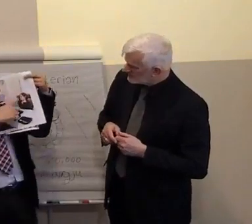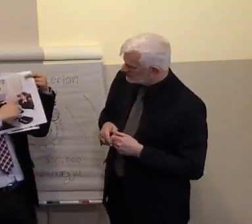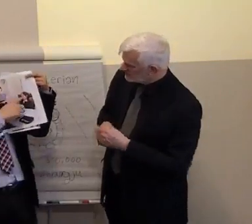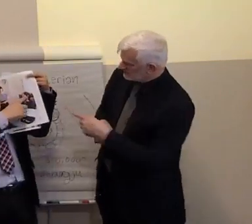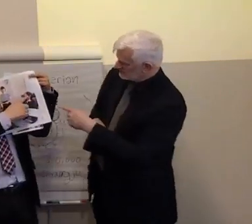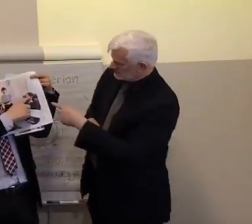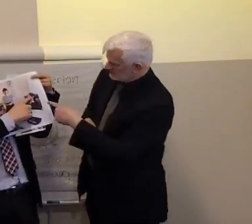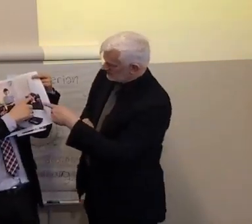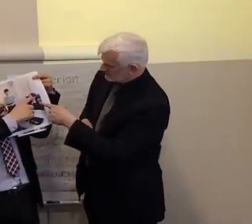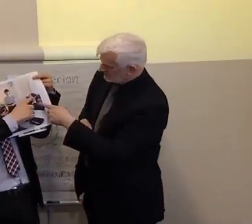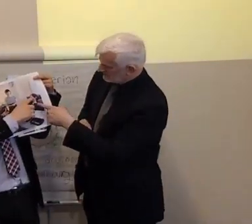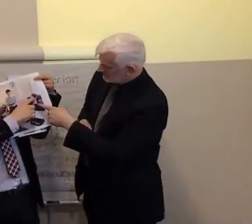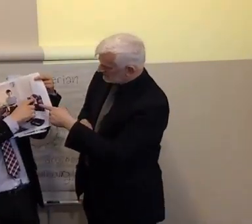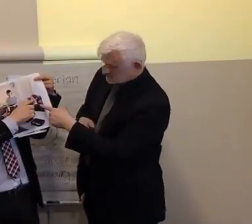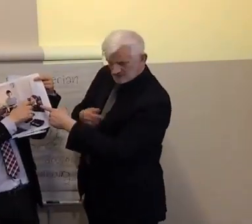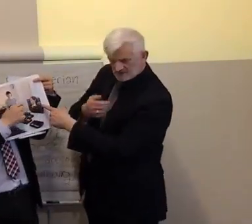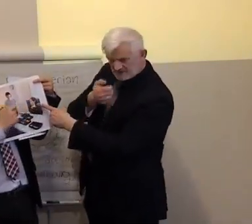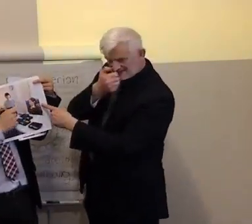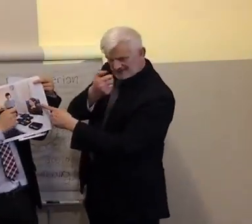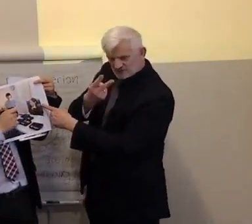62 years old. She's 62 years old.